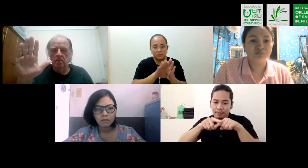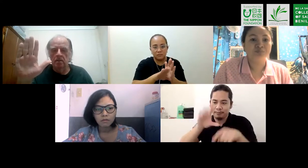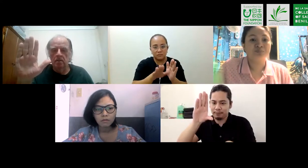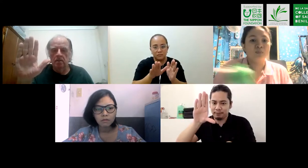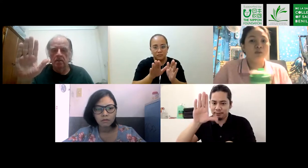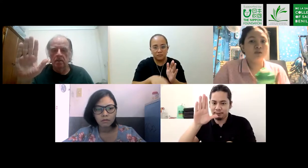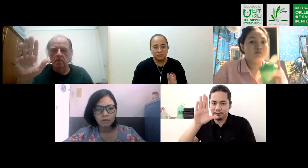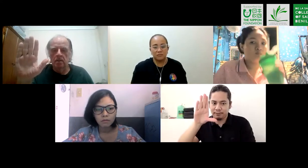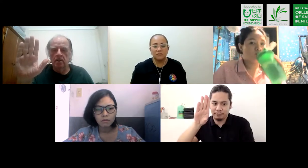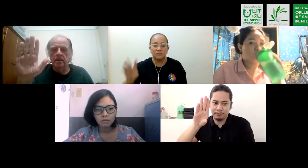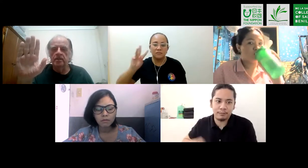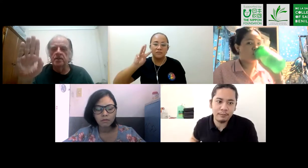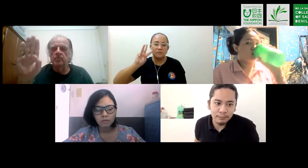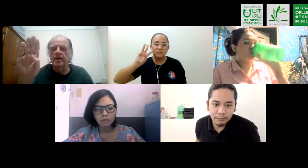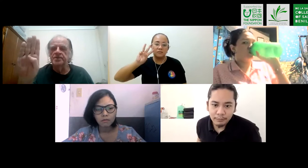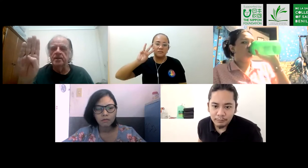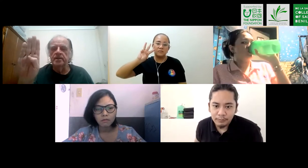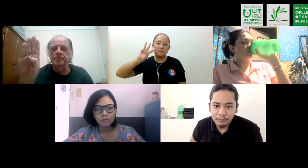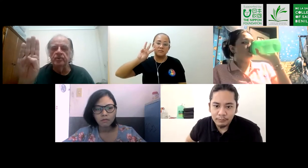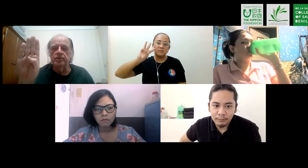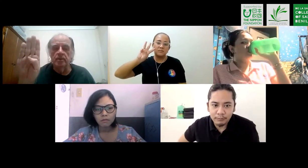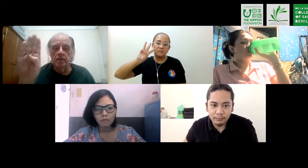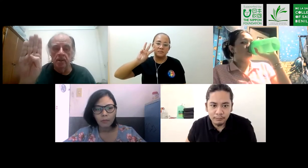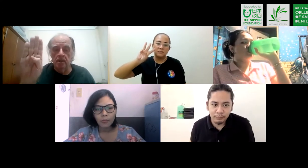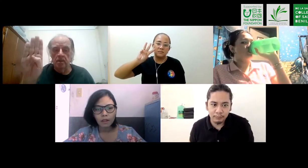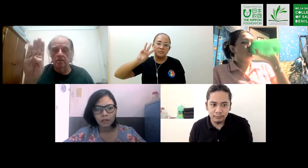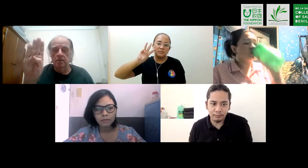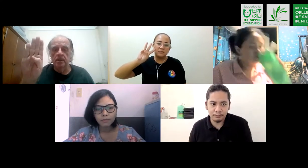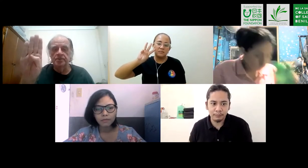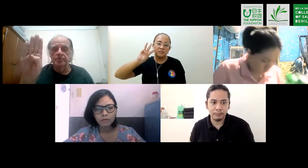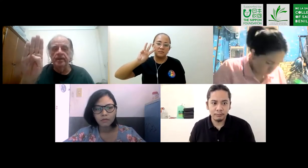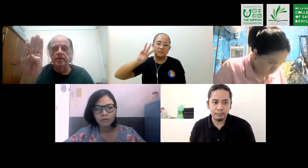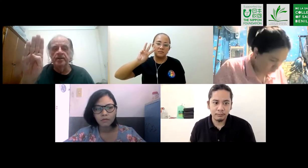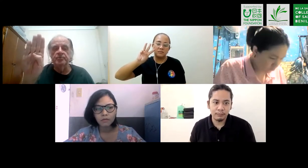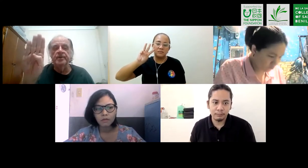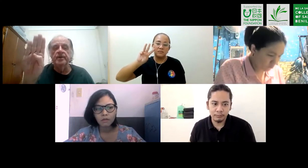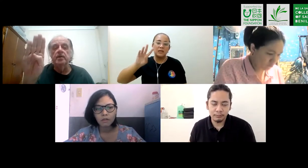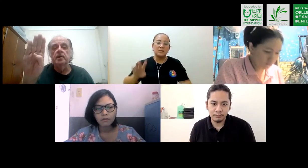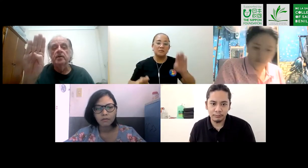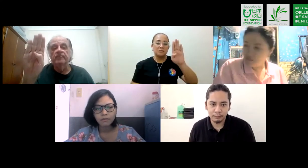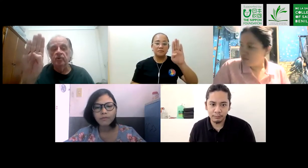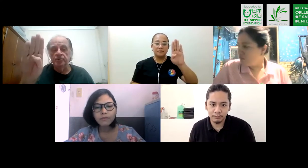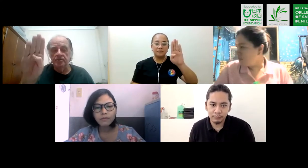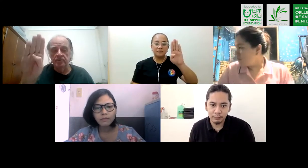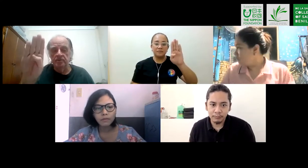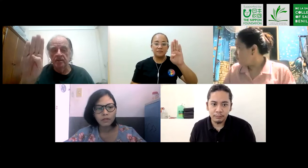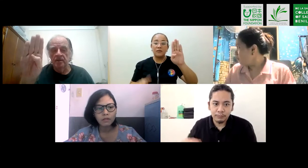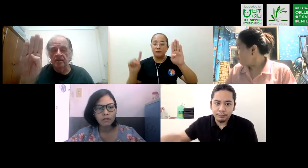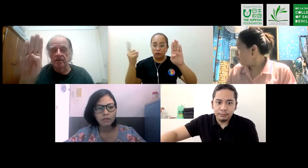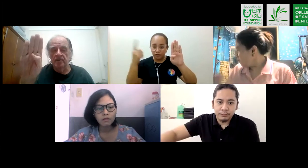out, and so it was naturally thumb in. Yeah. This would be